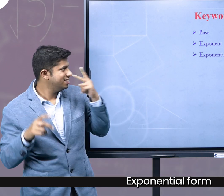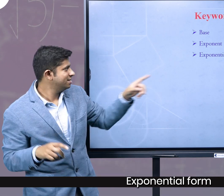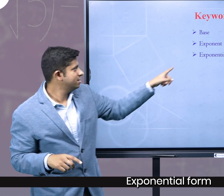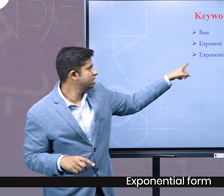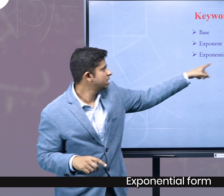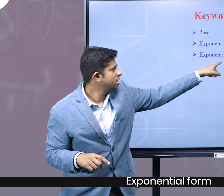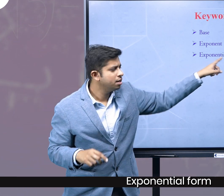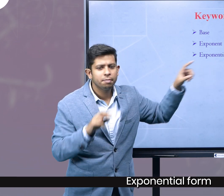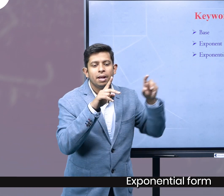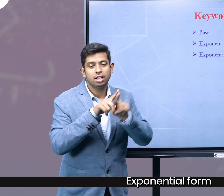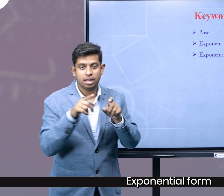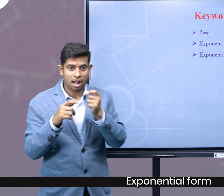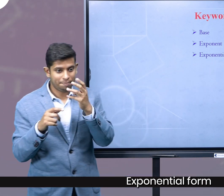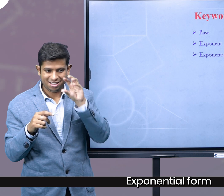exponential form,